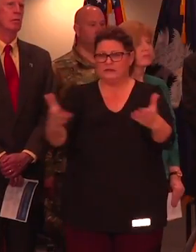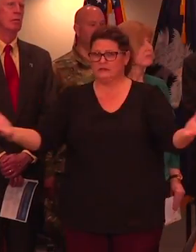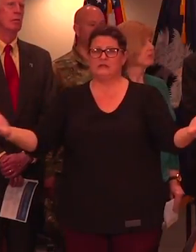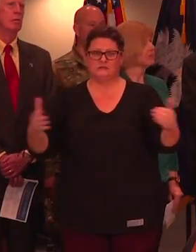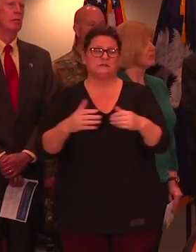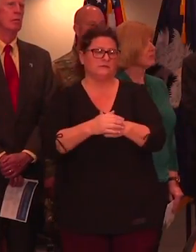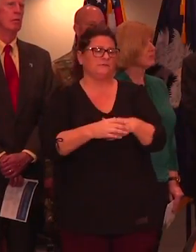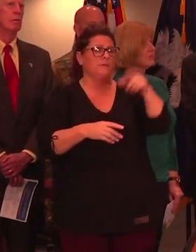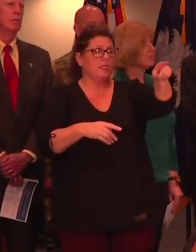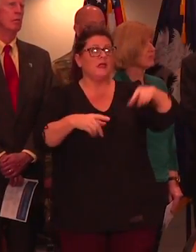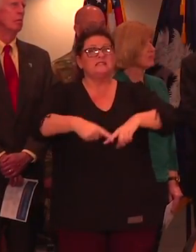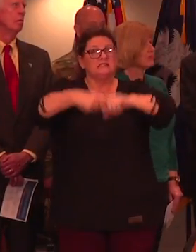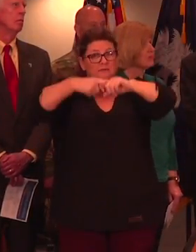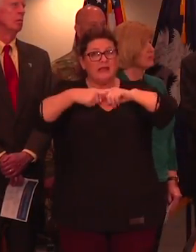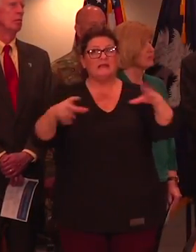suspend session?